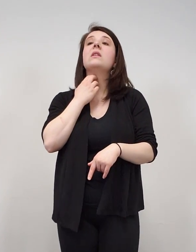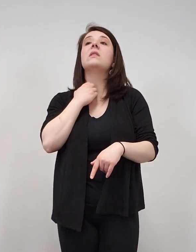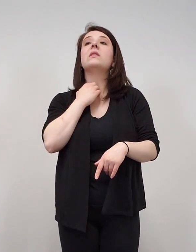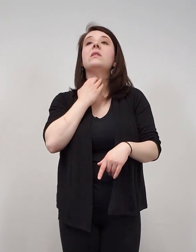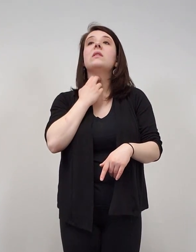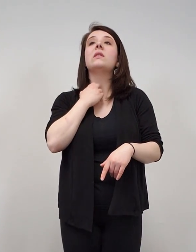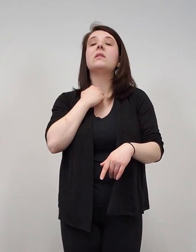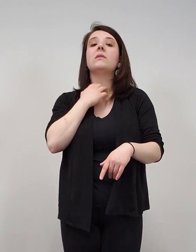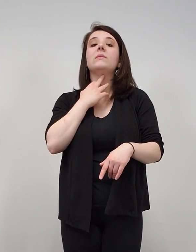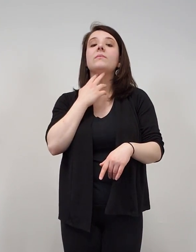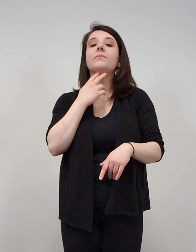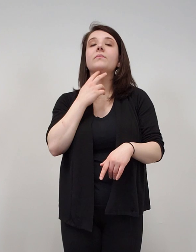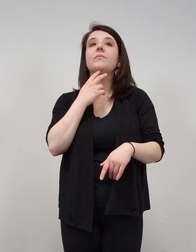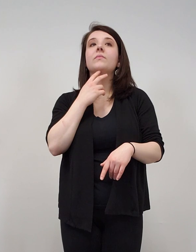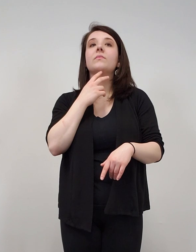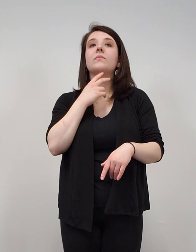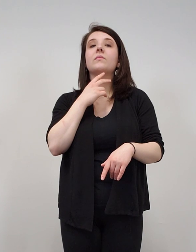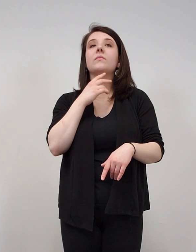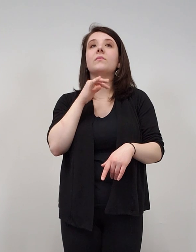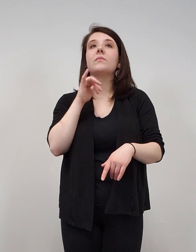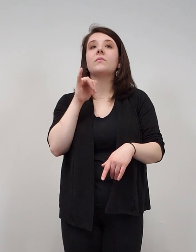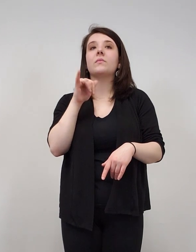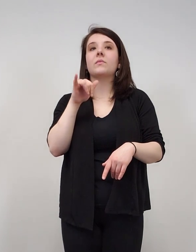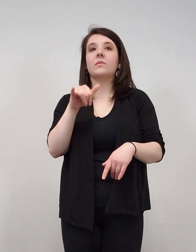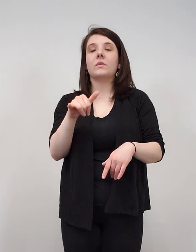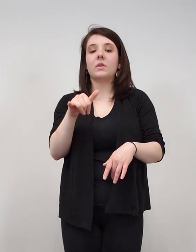Soviet Revolution, or the Bolshevik Revolution in the Soviet Union.